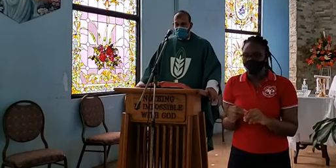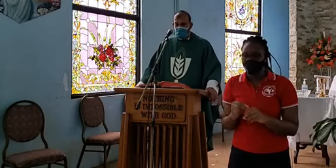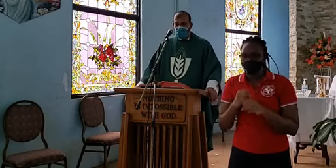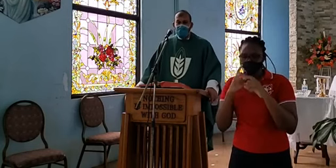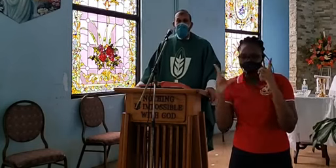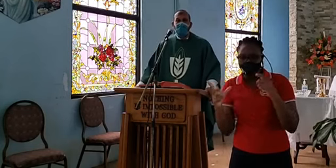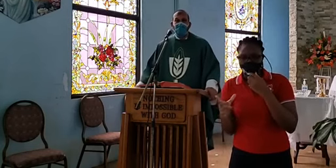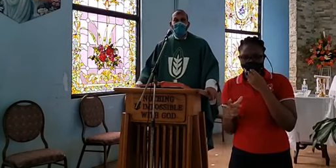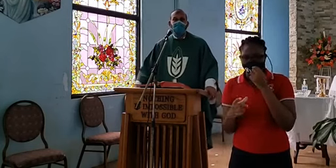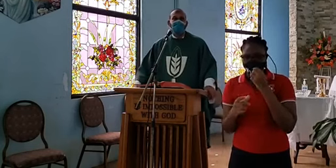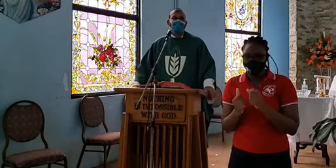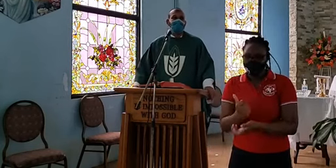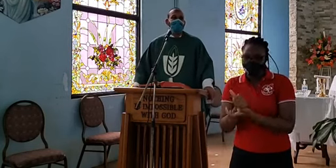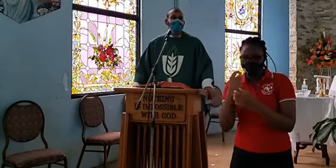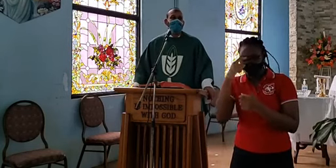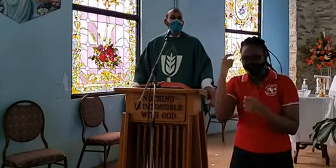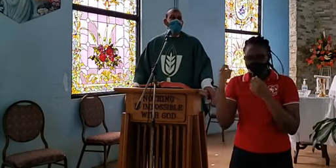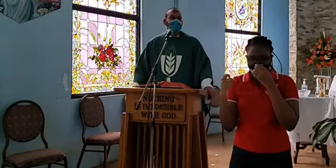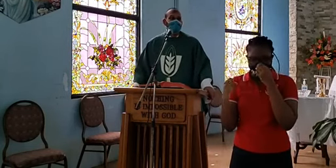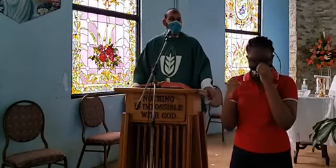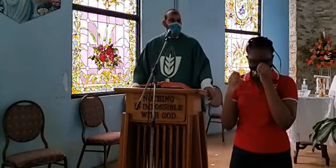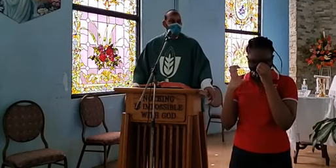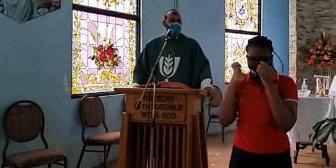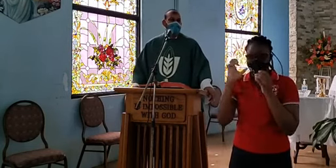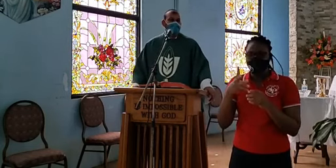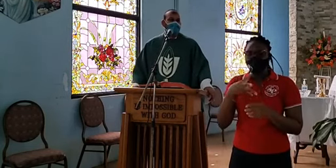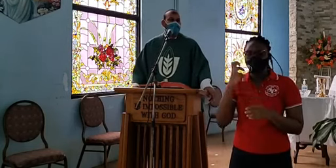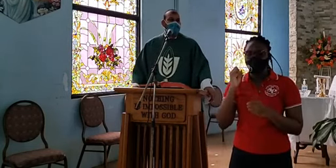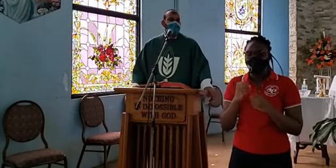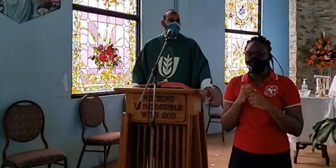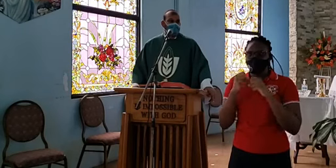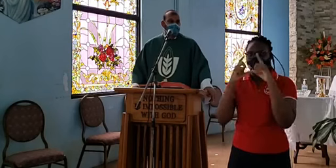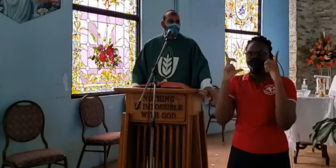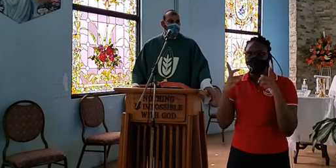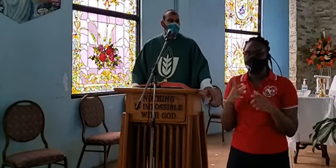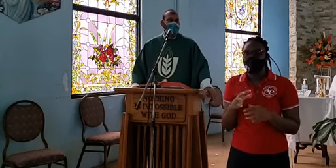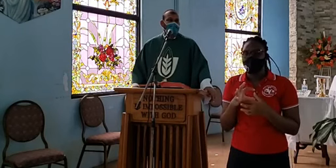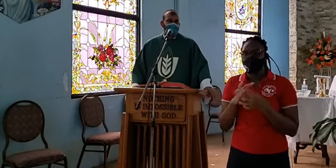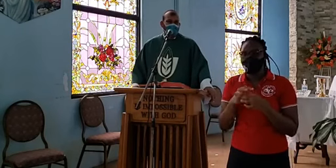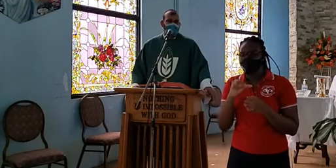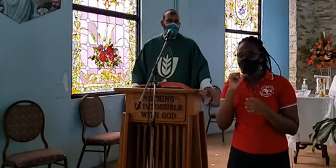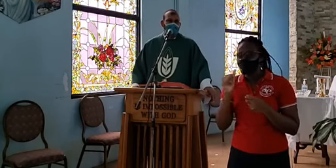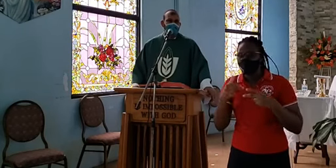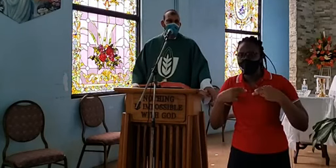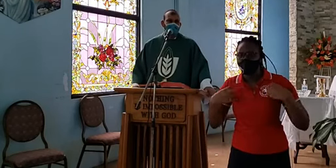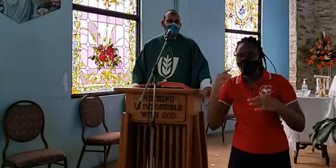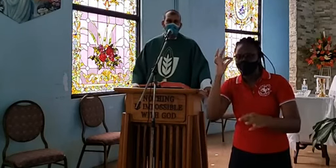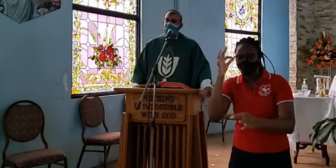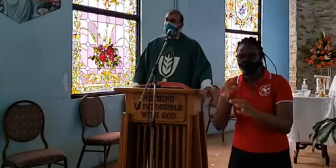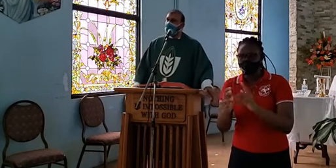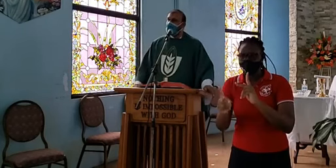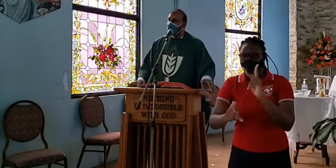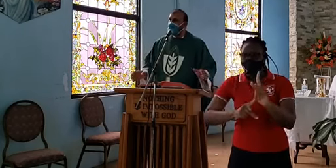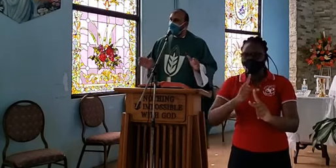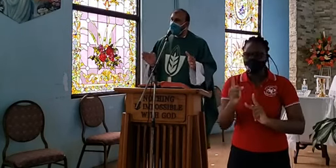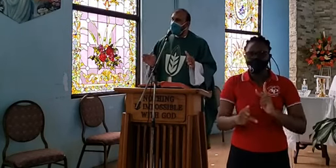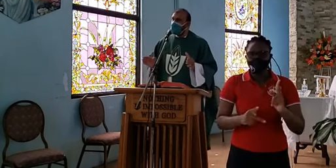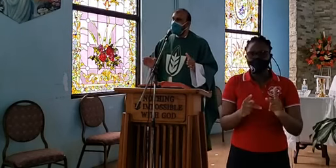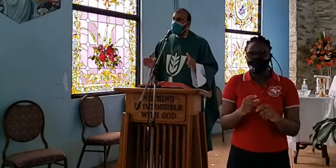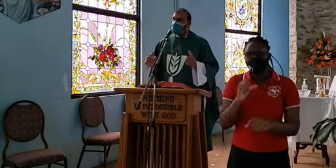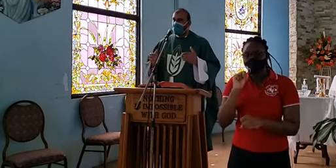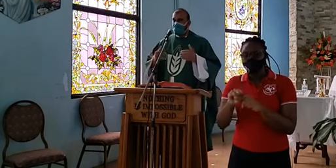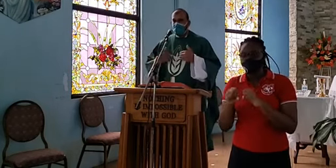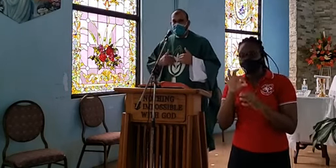there because he was amazed at their lack of faith. So